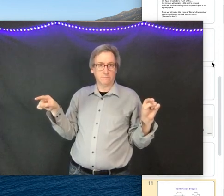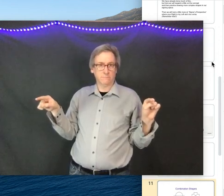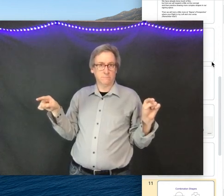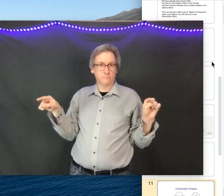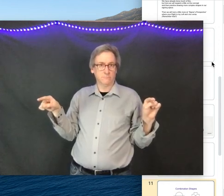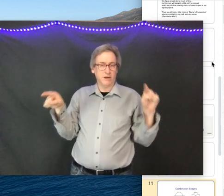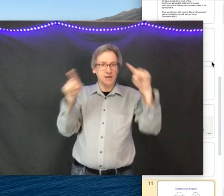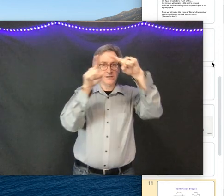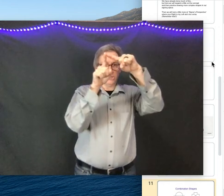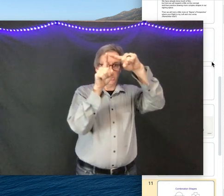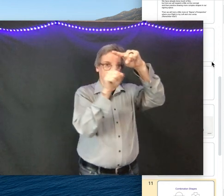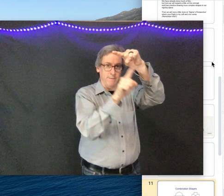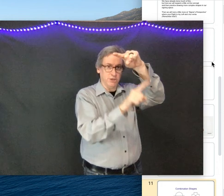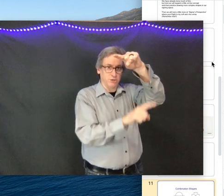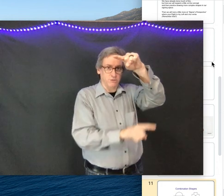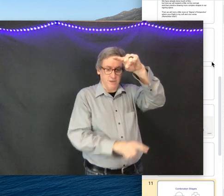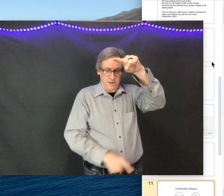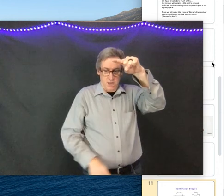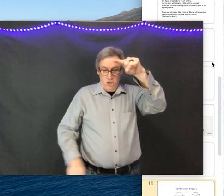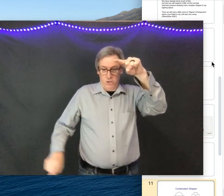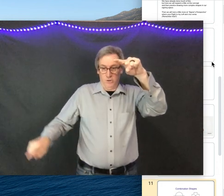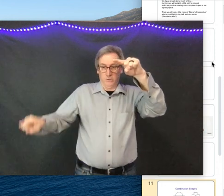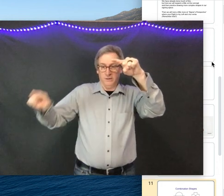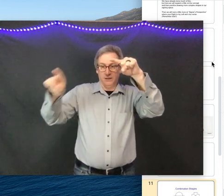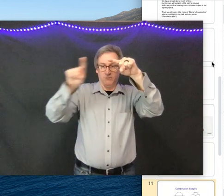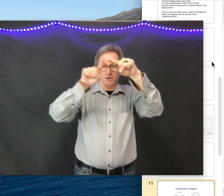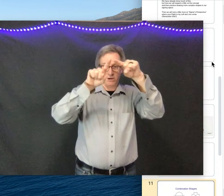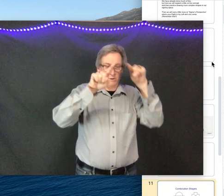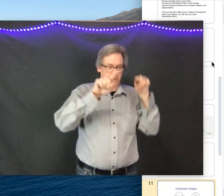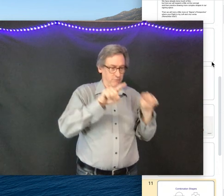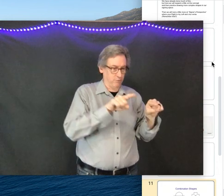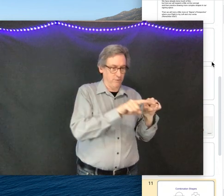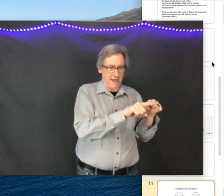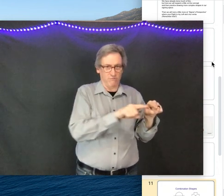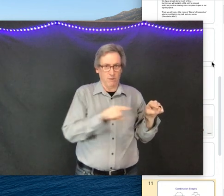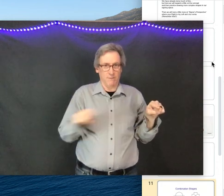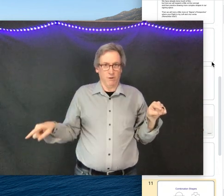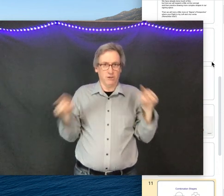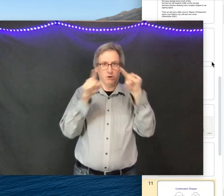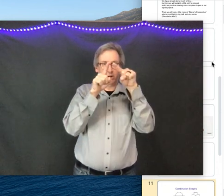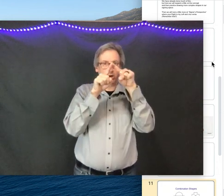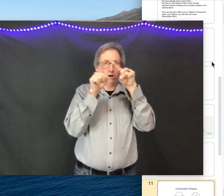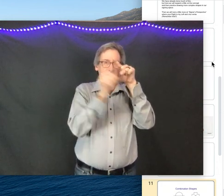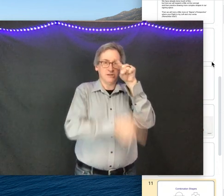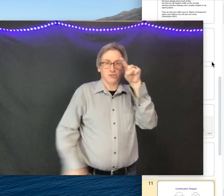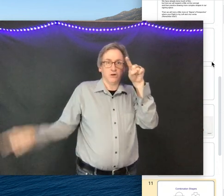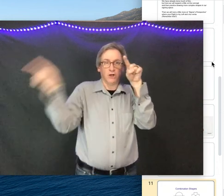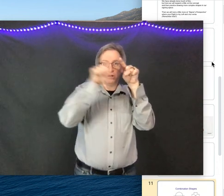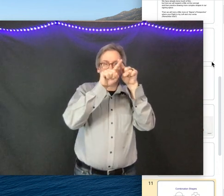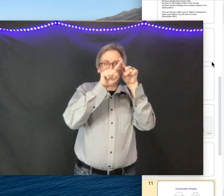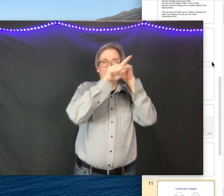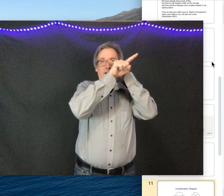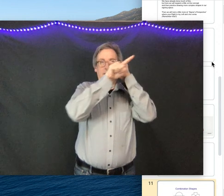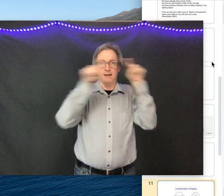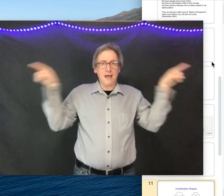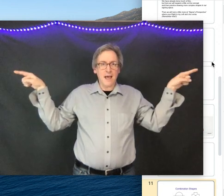line, right? So you want to make sure that you literally are going through the halfway point. You don't want to go